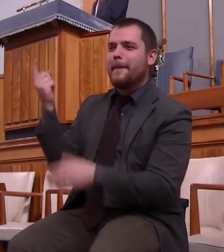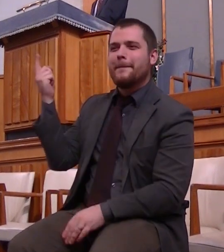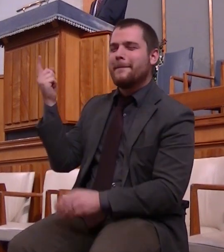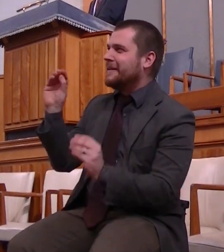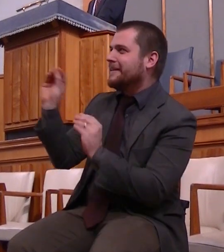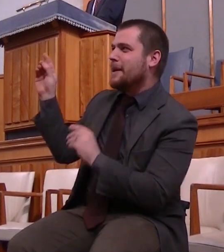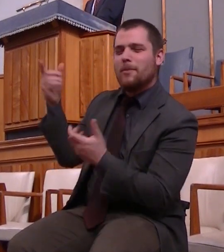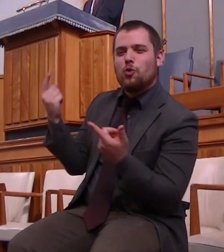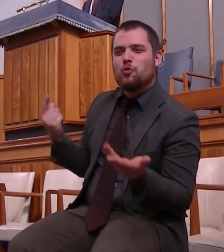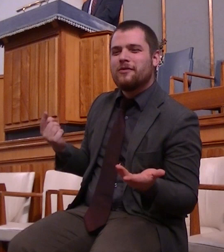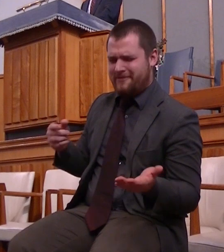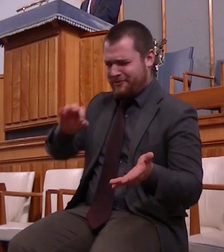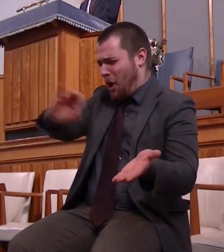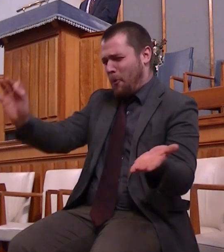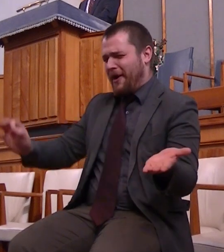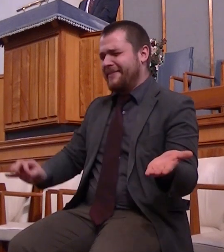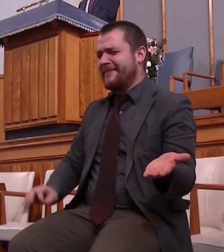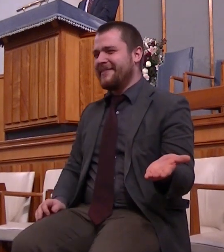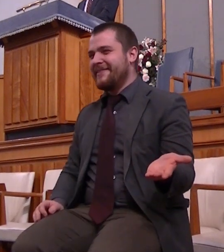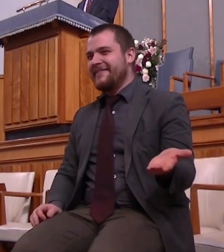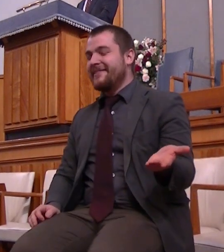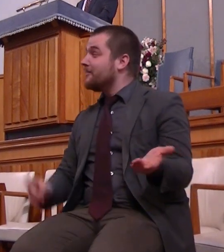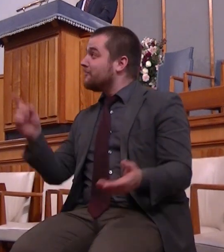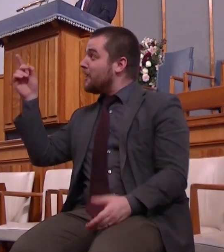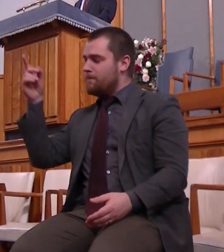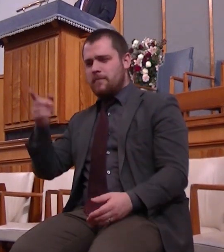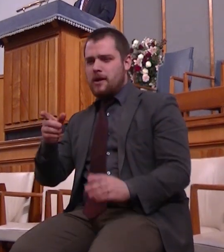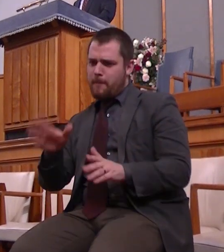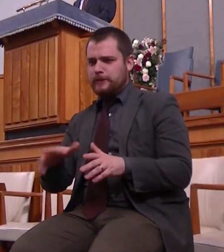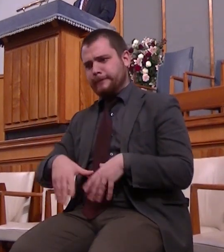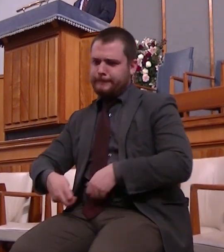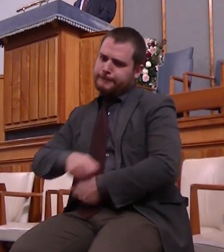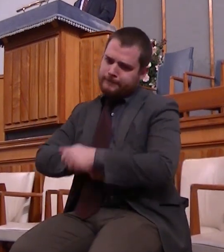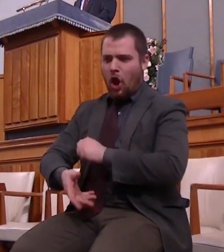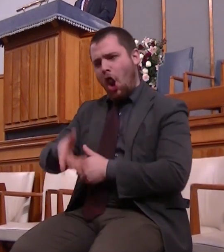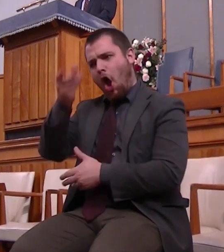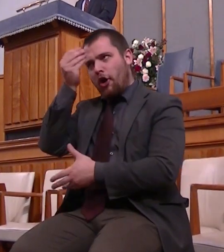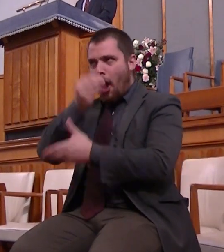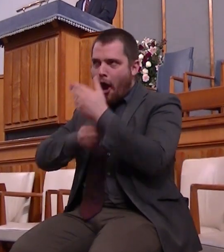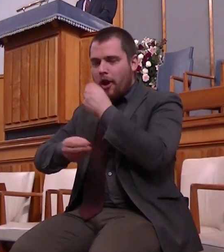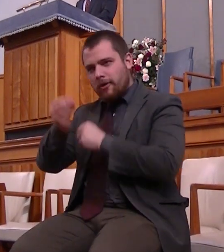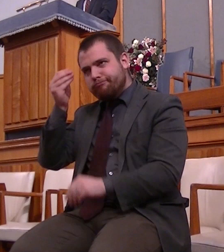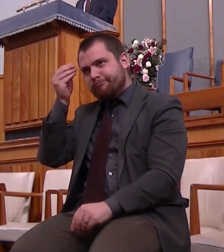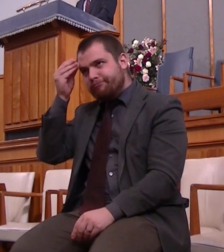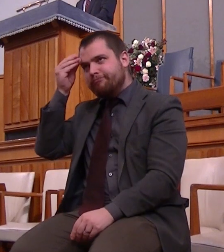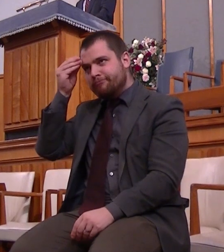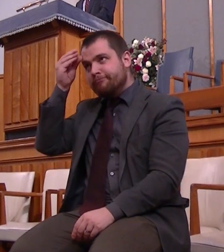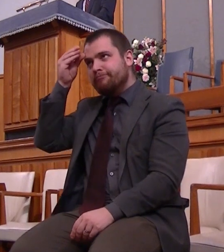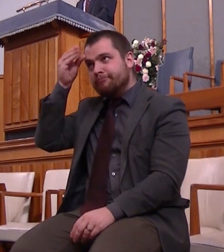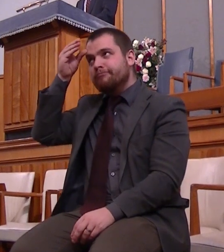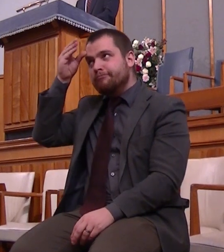one. Because God's knowledge didn't have to be learned by him. He's not like us at